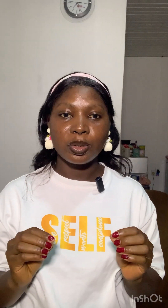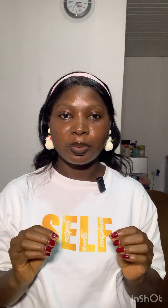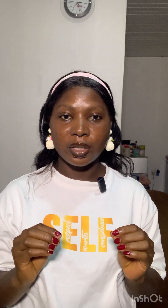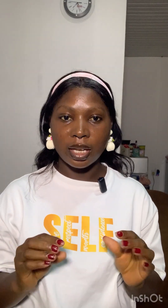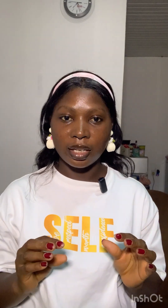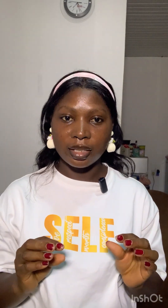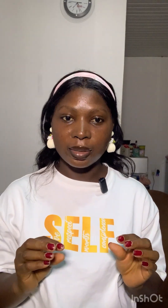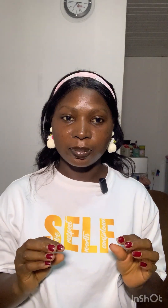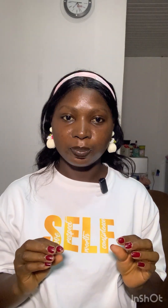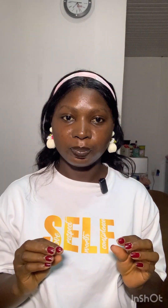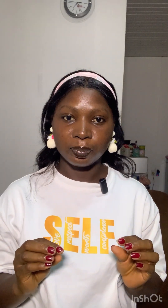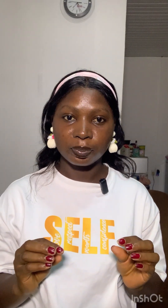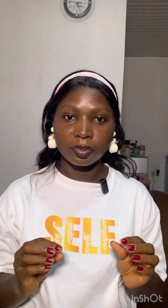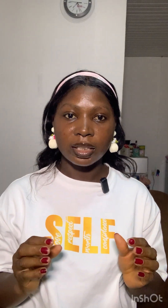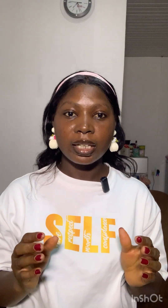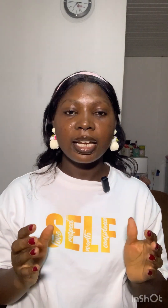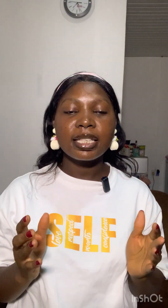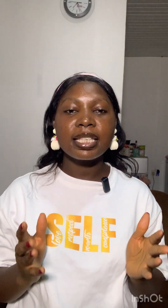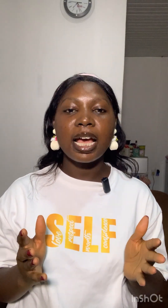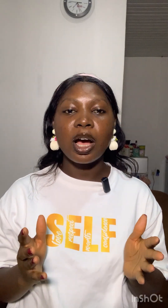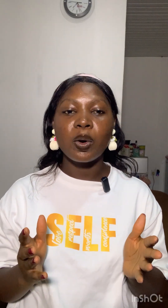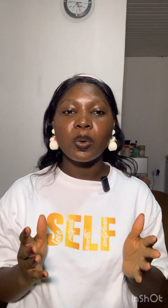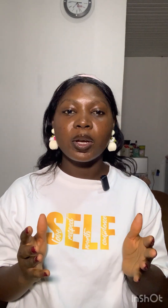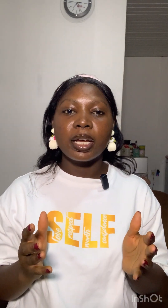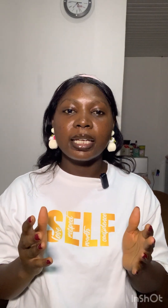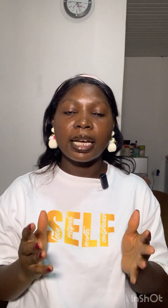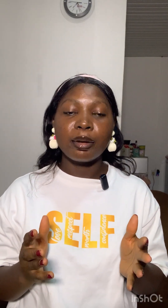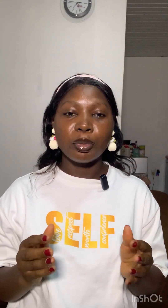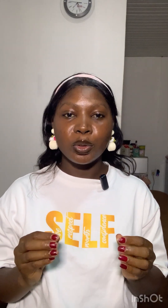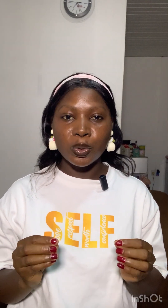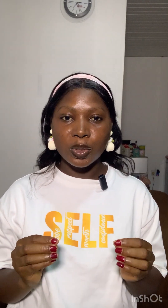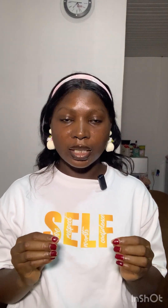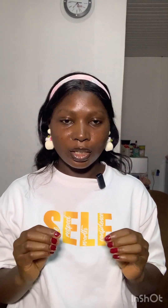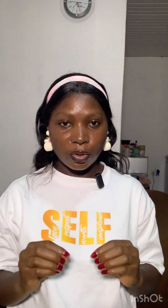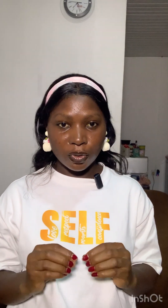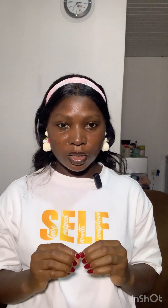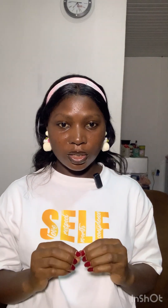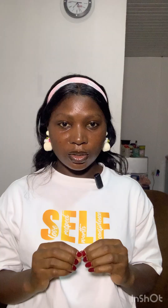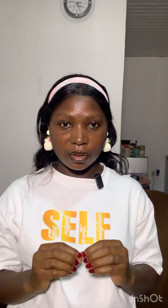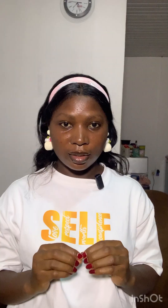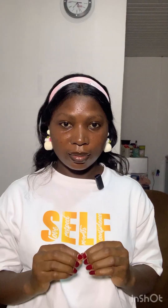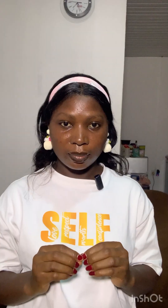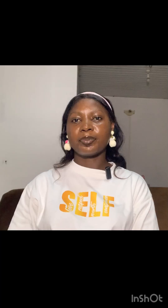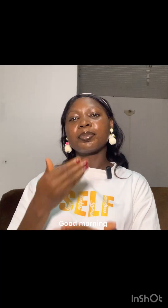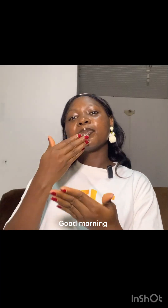some signs, let's see how they can be used in conversations.